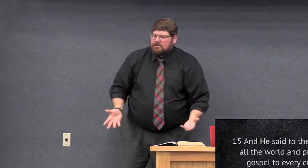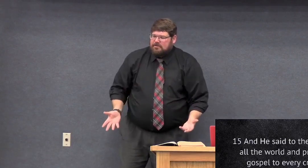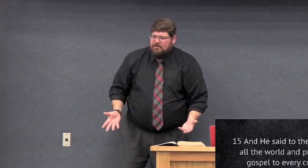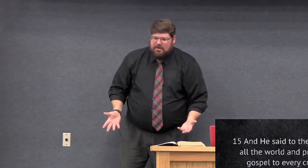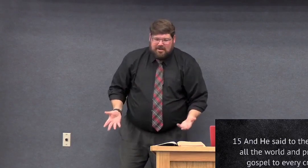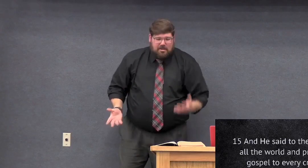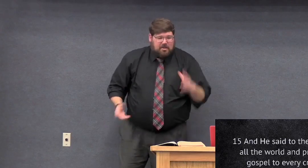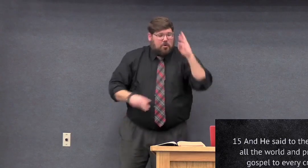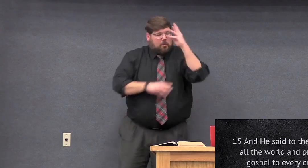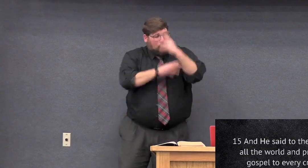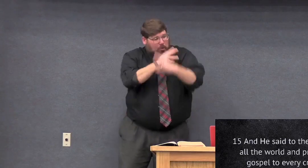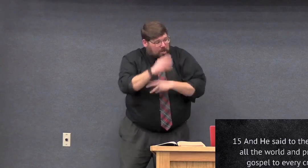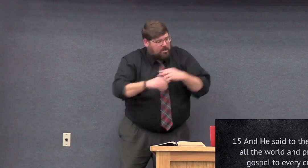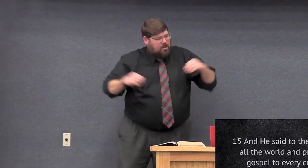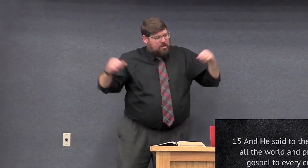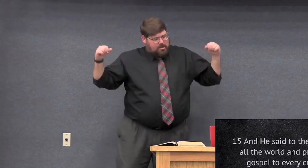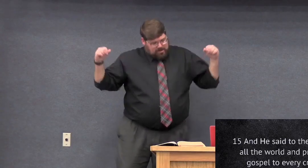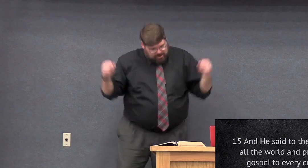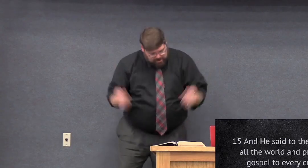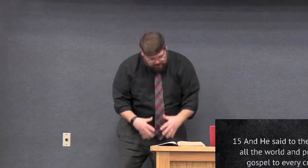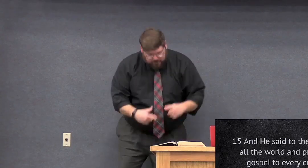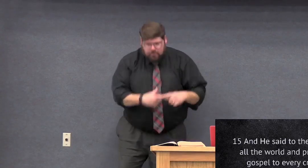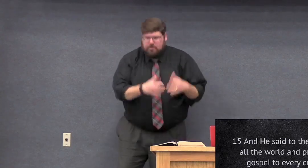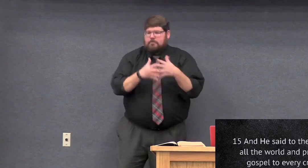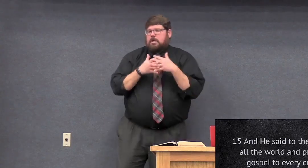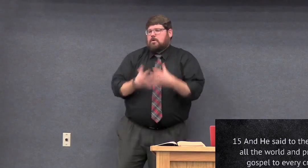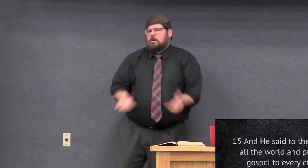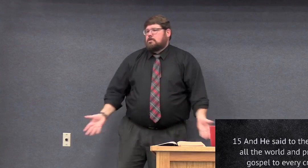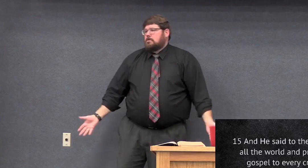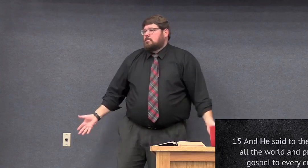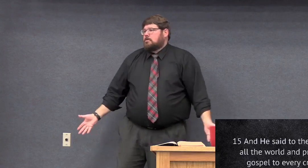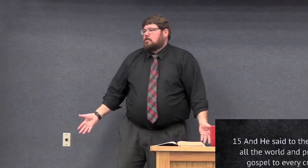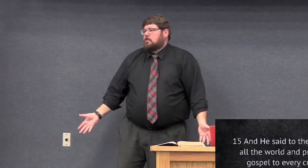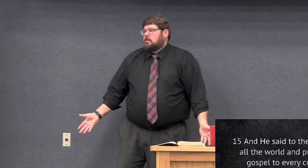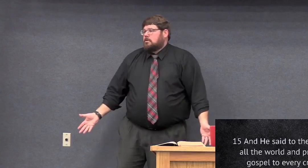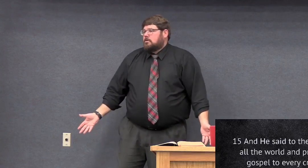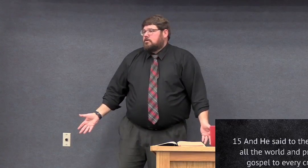have all these different perspectives here, that the world comes here to America.